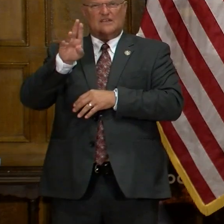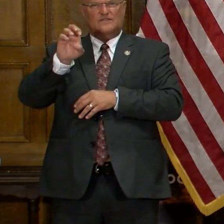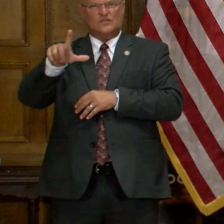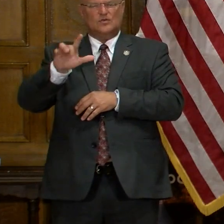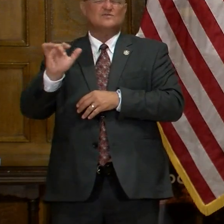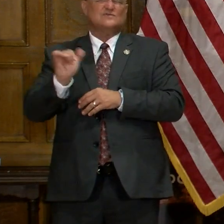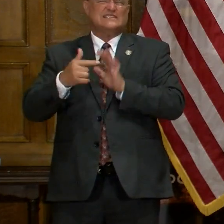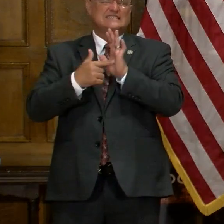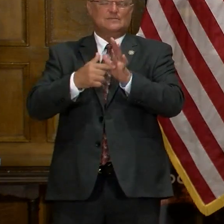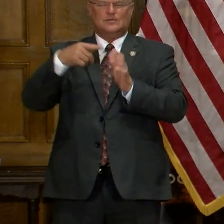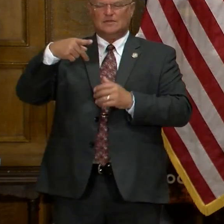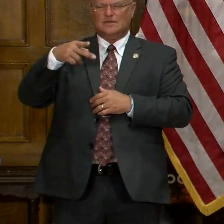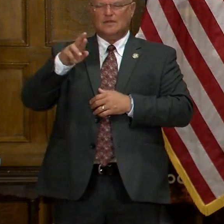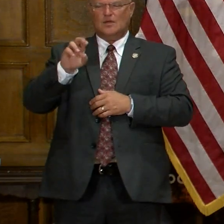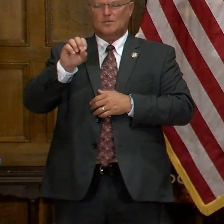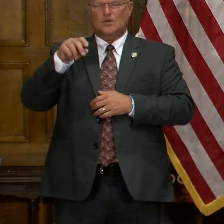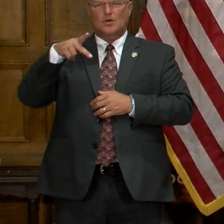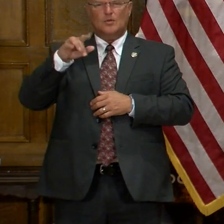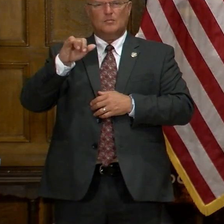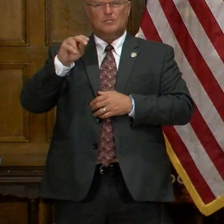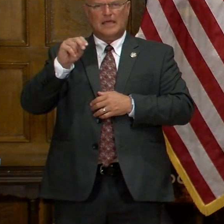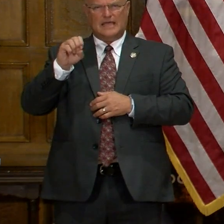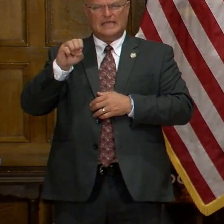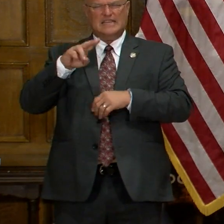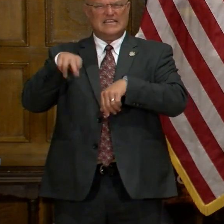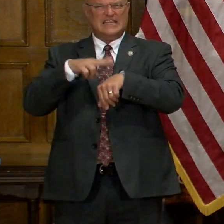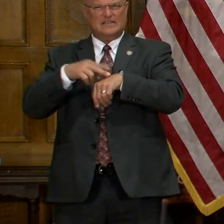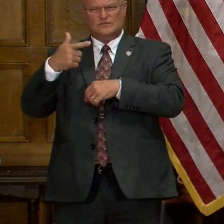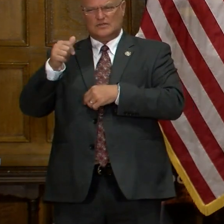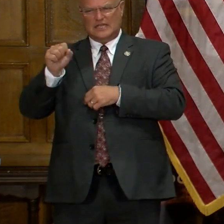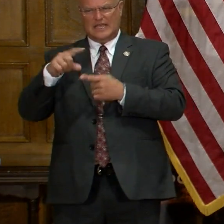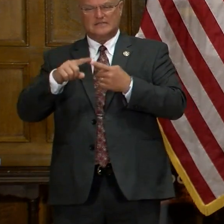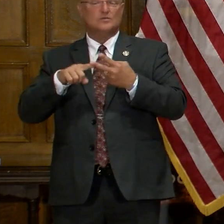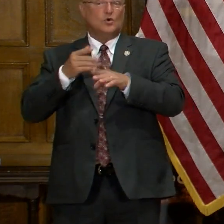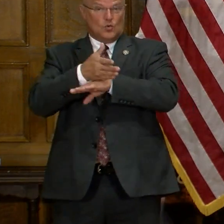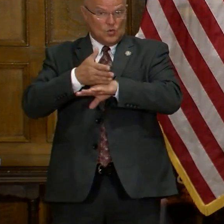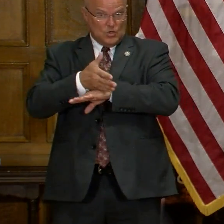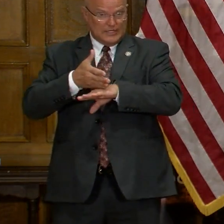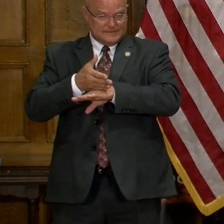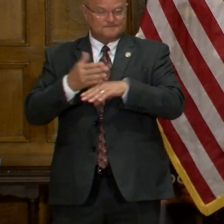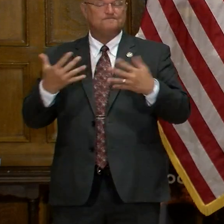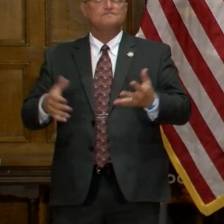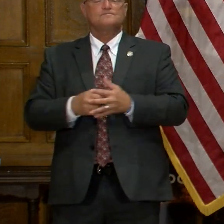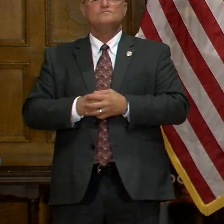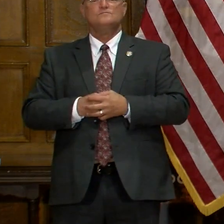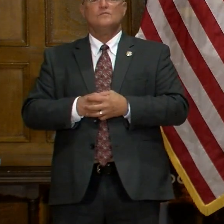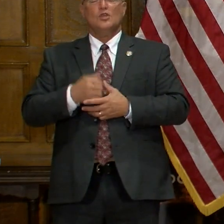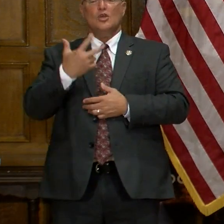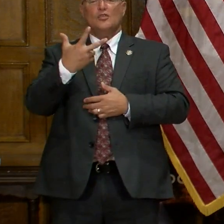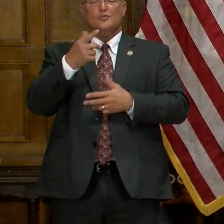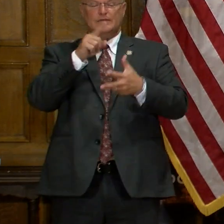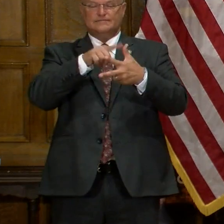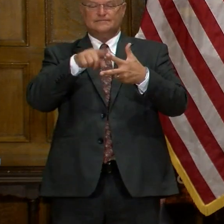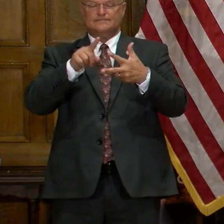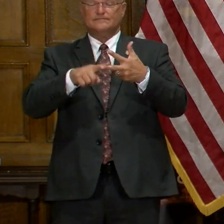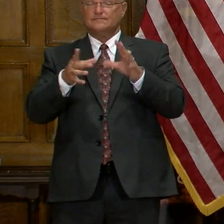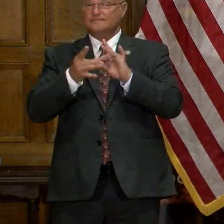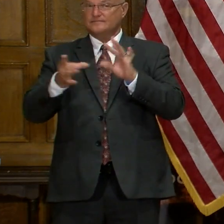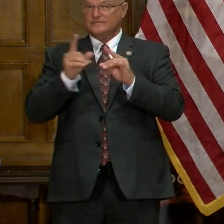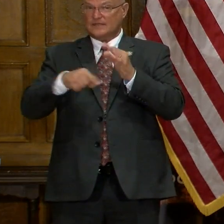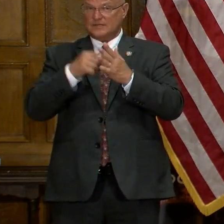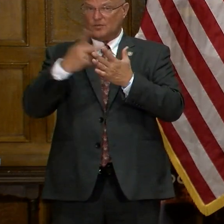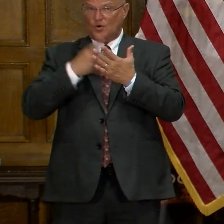as propane, natural gas, or even wood. There are three big points to make about this